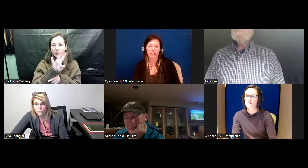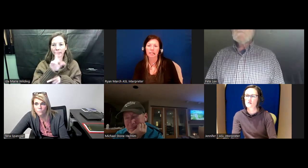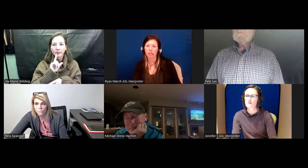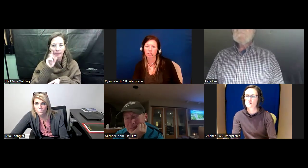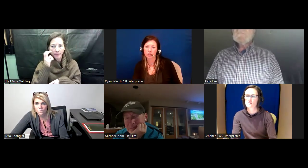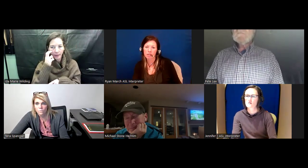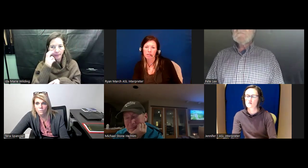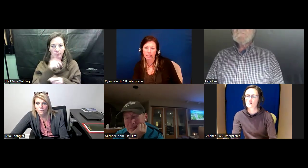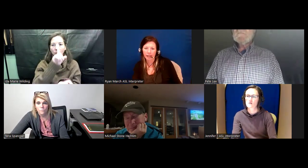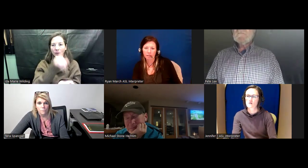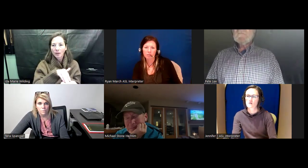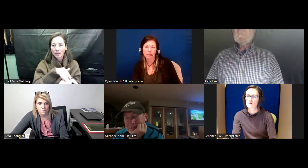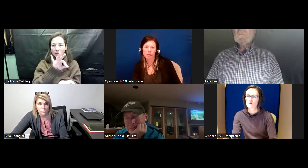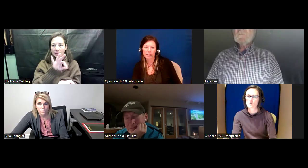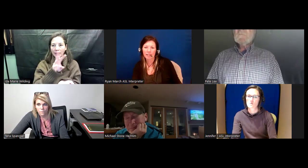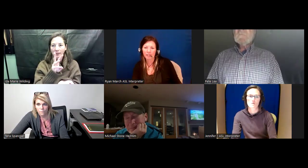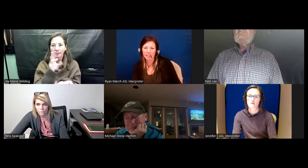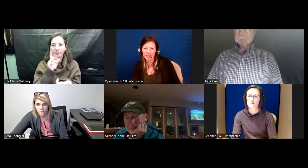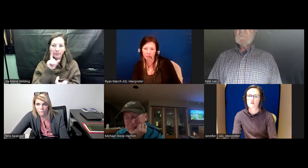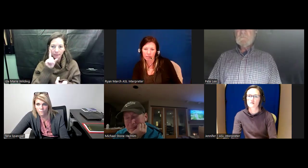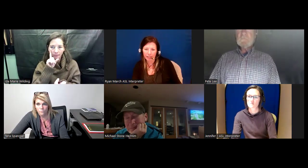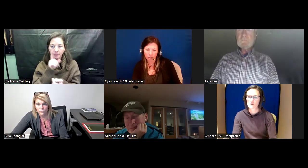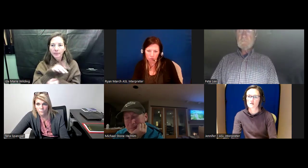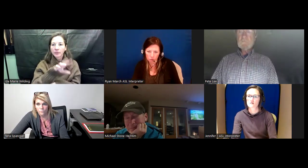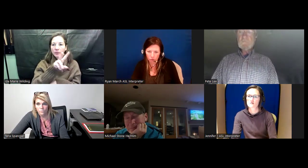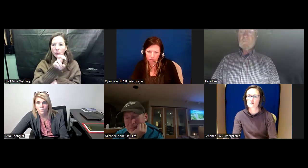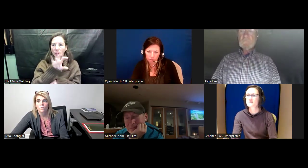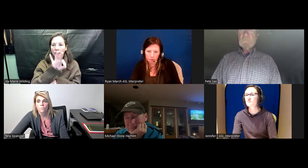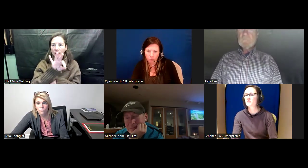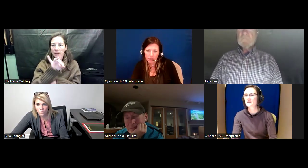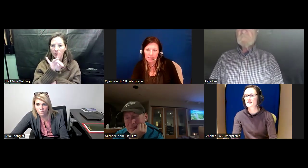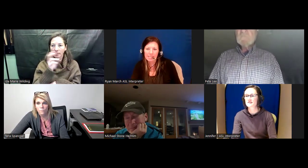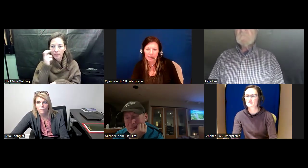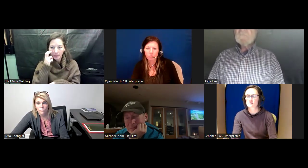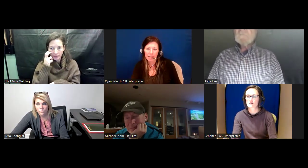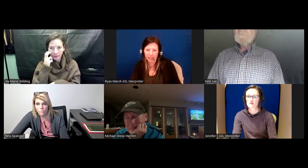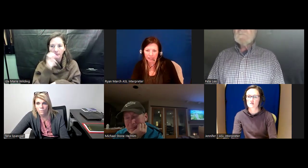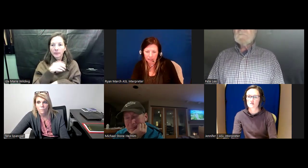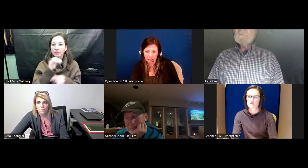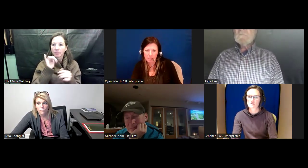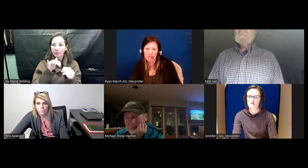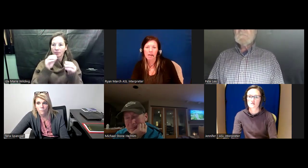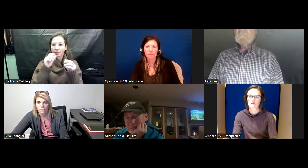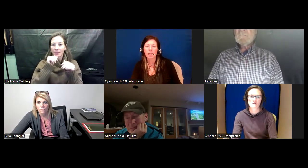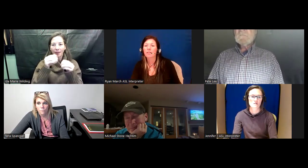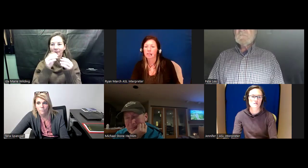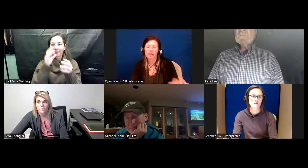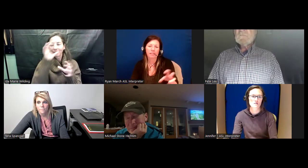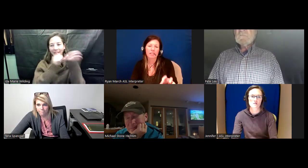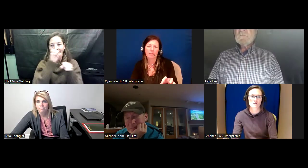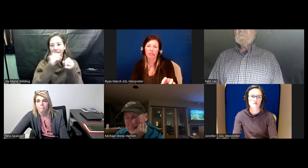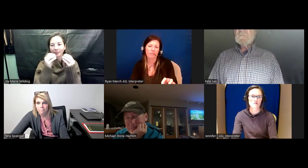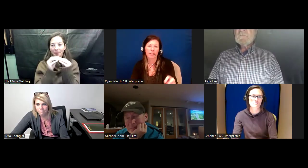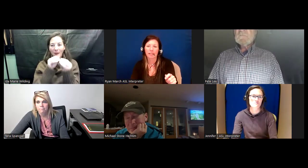K-12, the numbers, yeah, 27 deaf and blind school, deaf blindness. They're